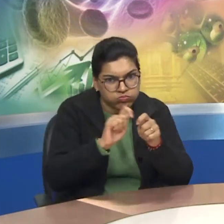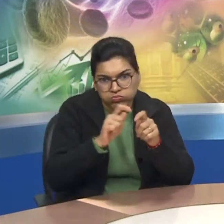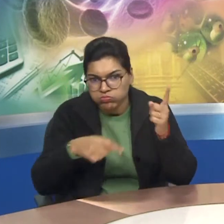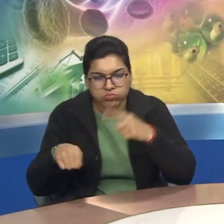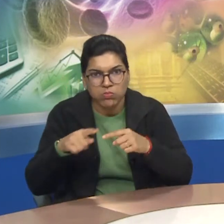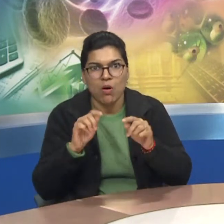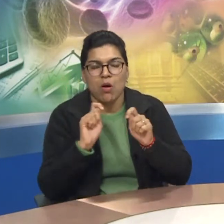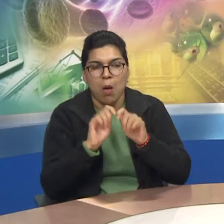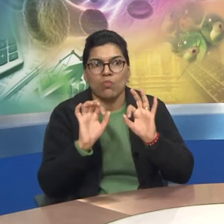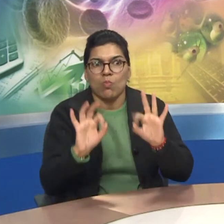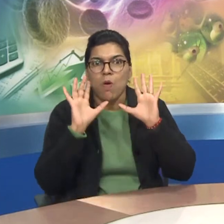efficient,